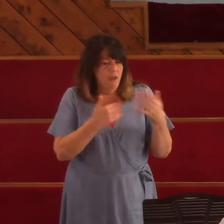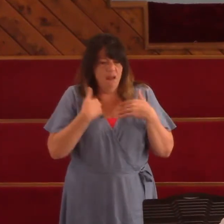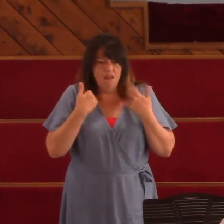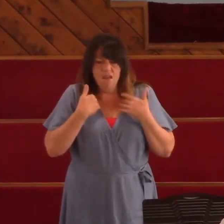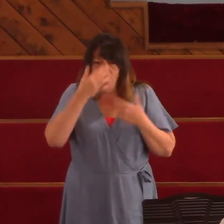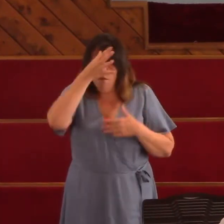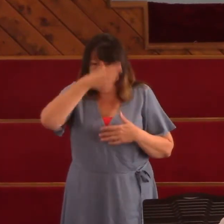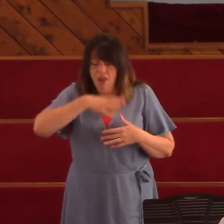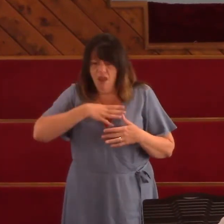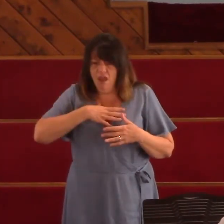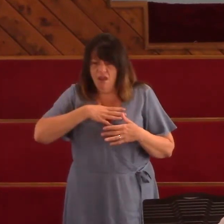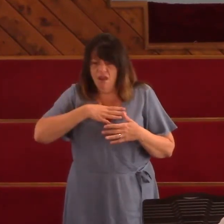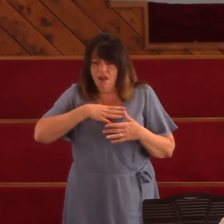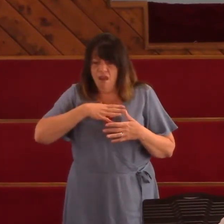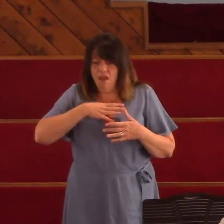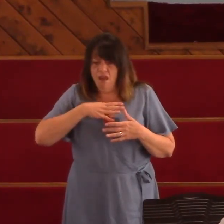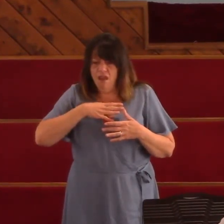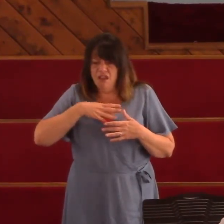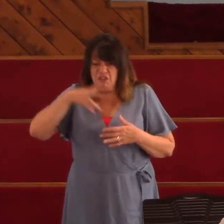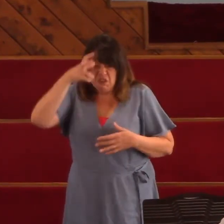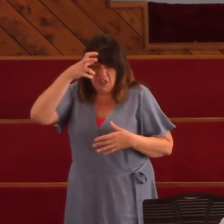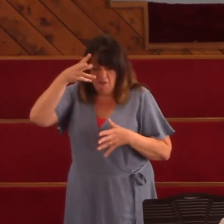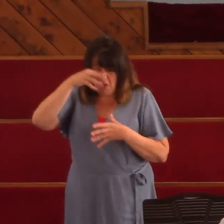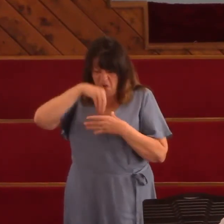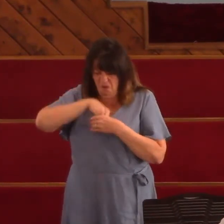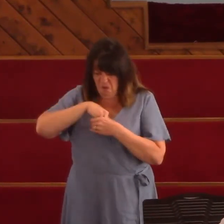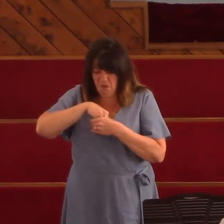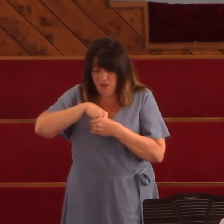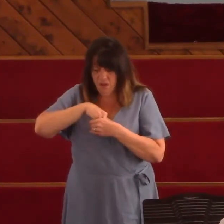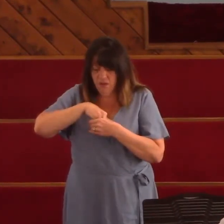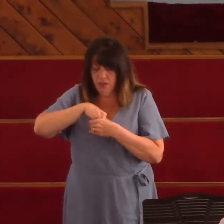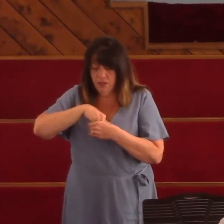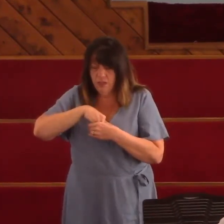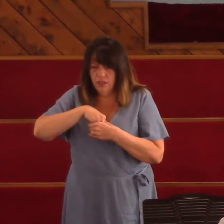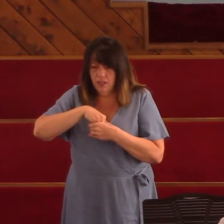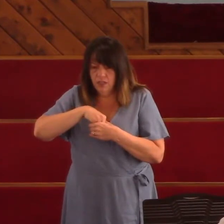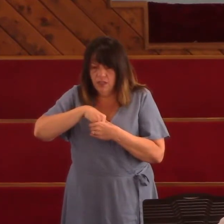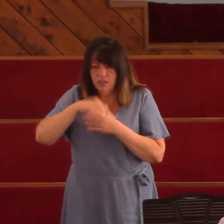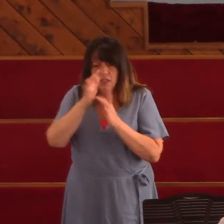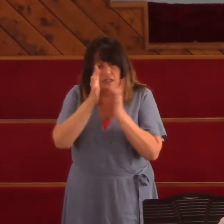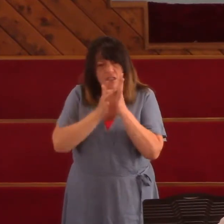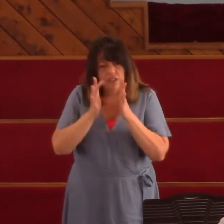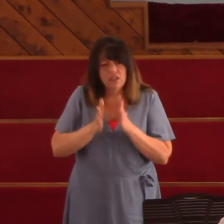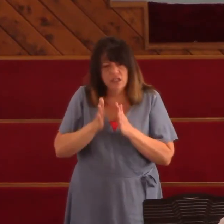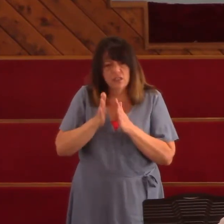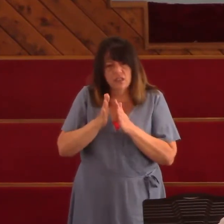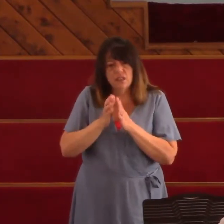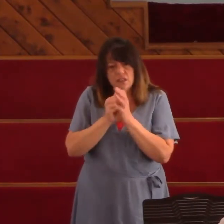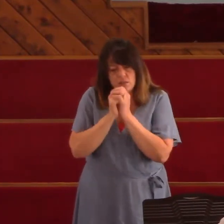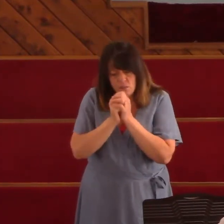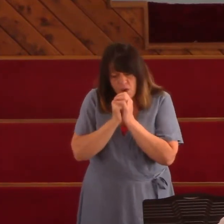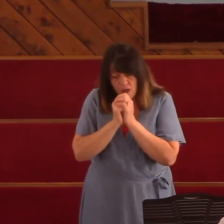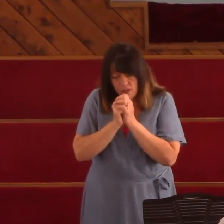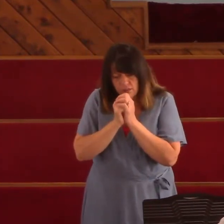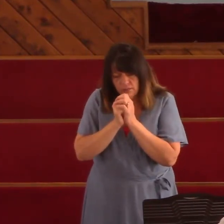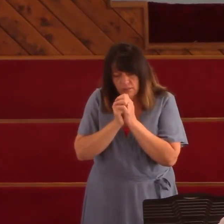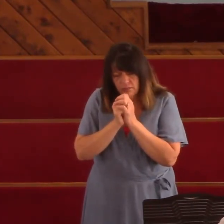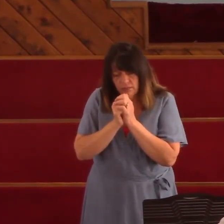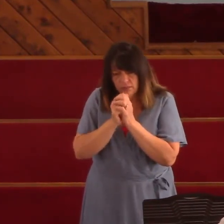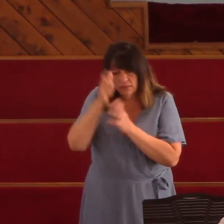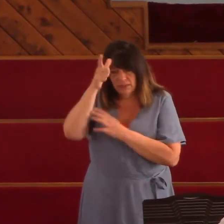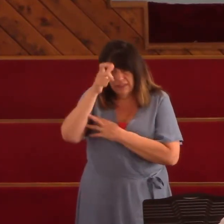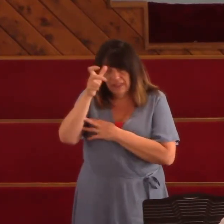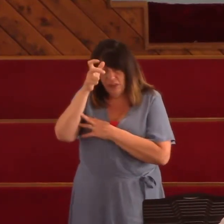with a devil. And when the devil was cast out, the dumb spake, and